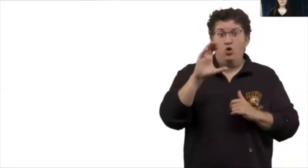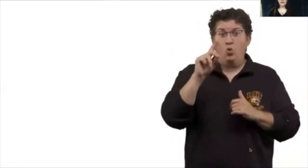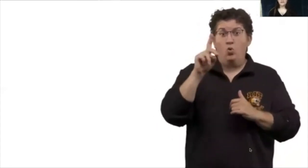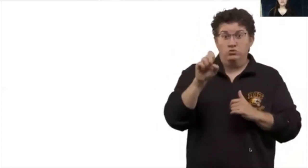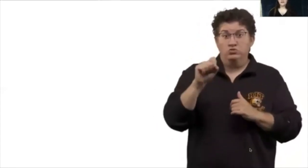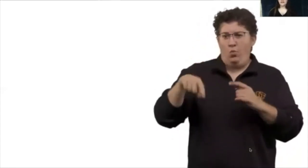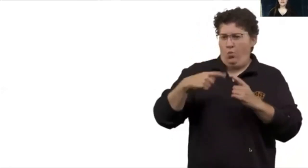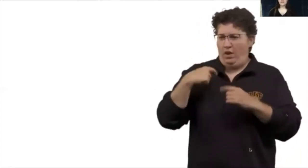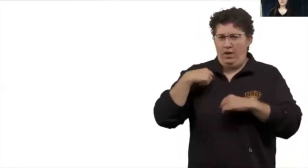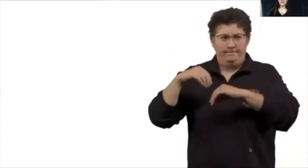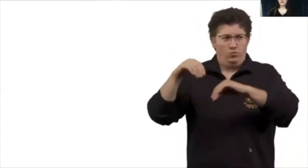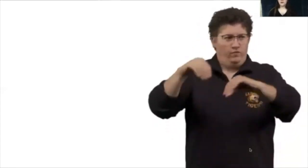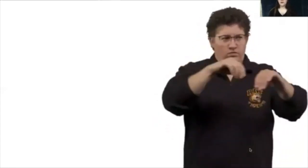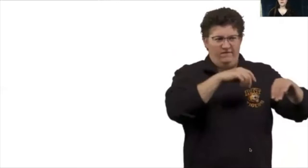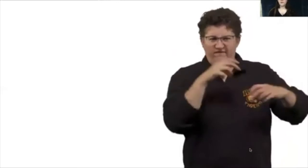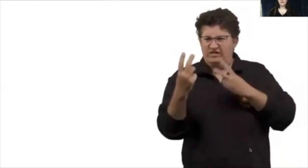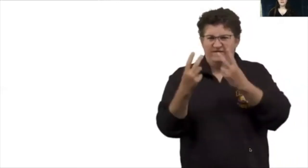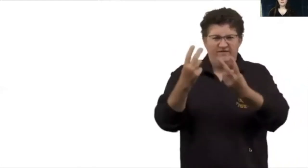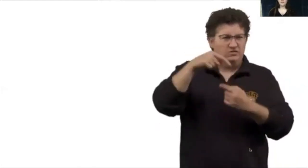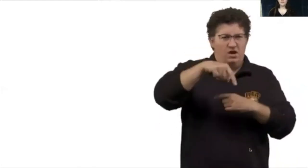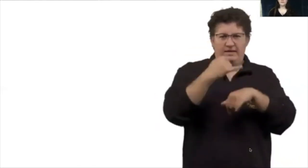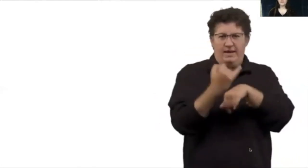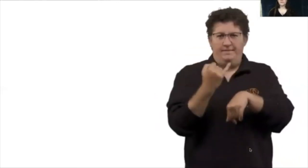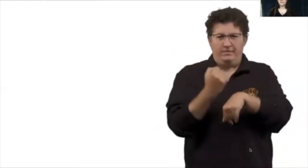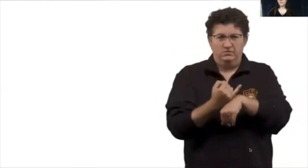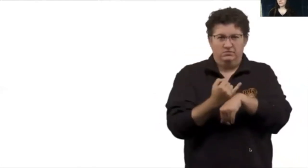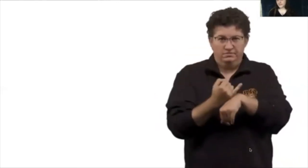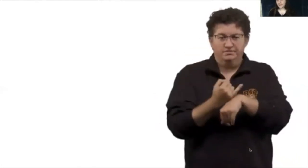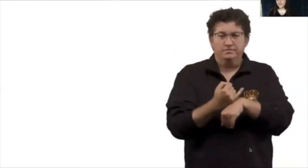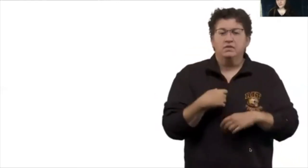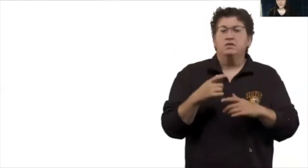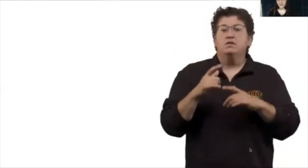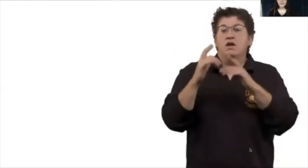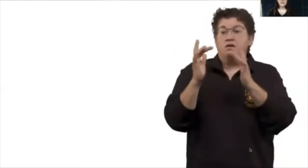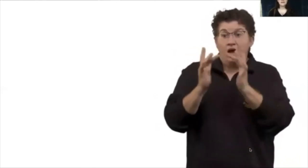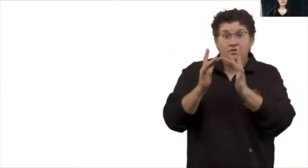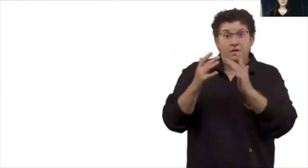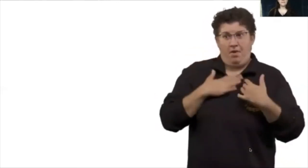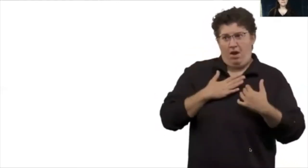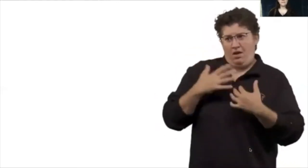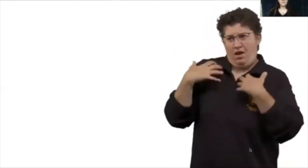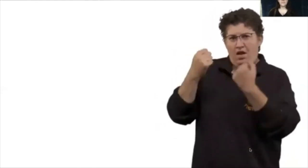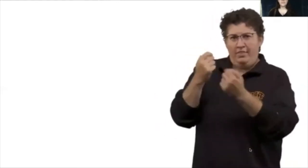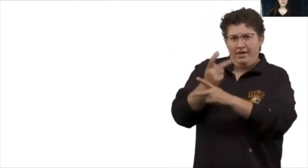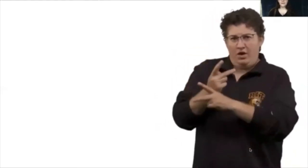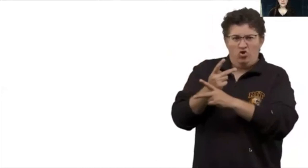Also by using the contact tracing and QR codes whenever you're moving from space to space,